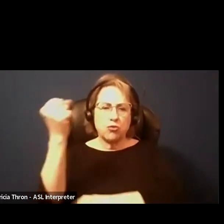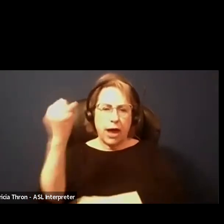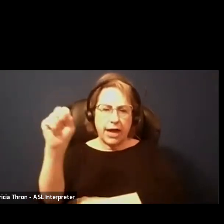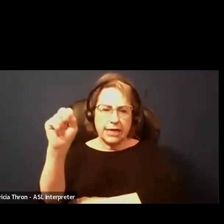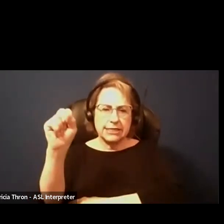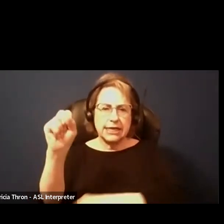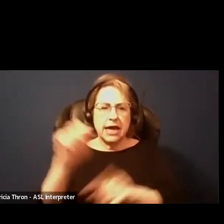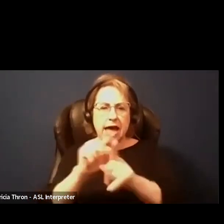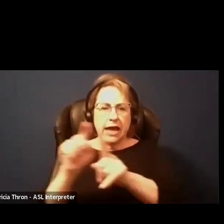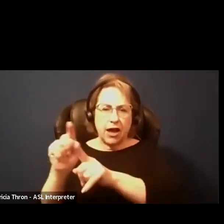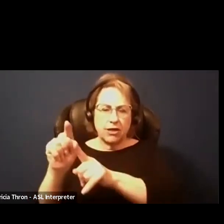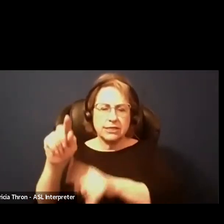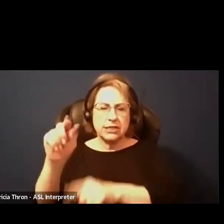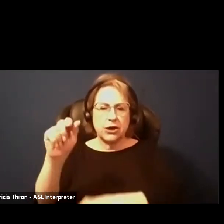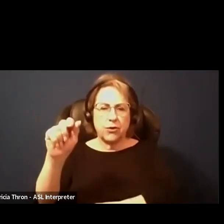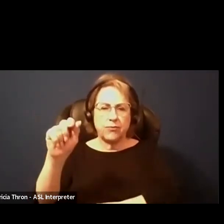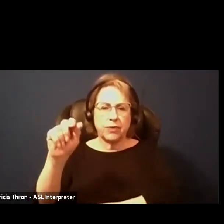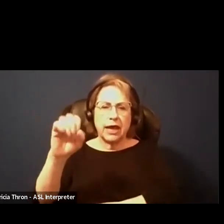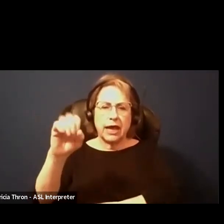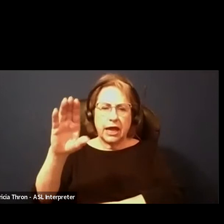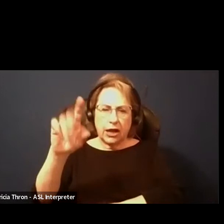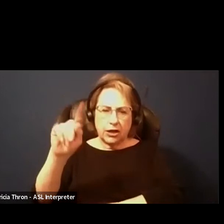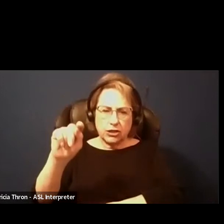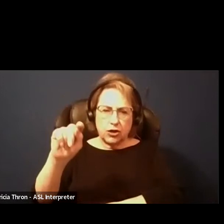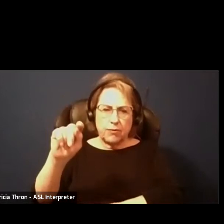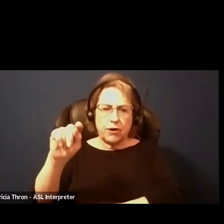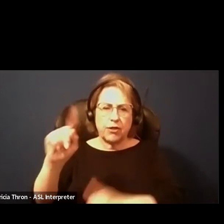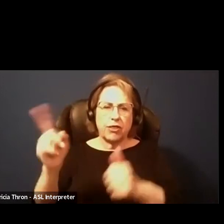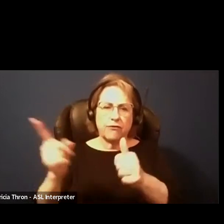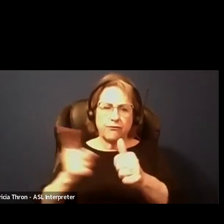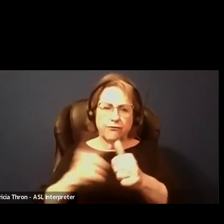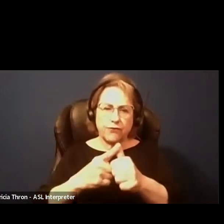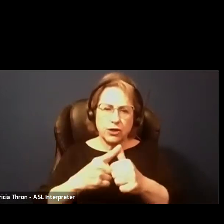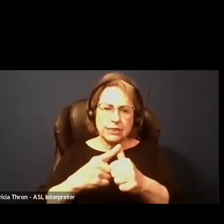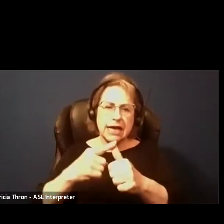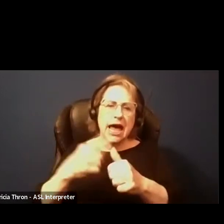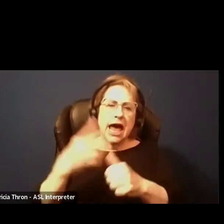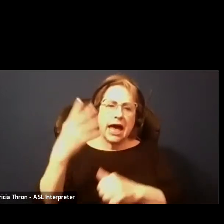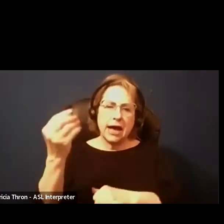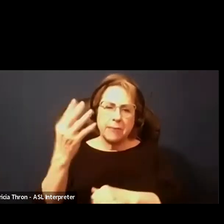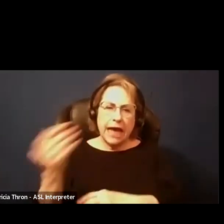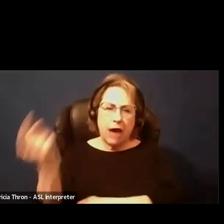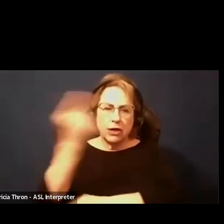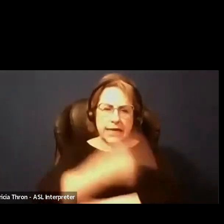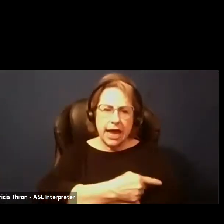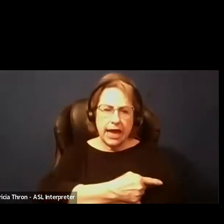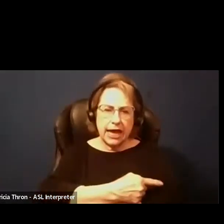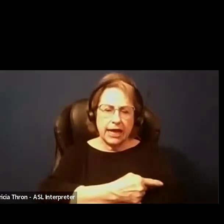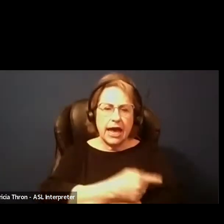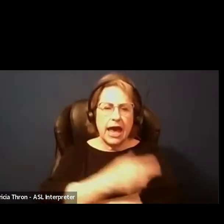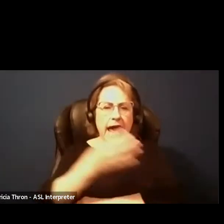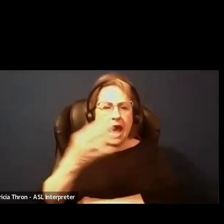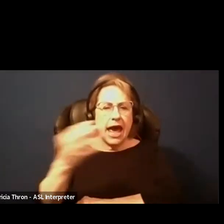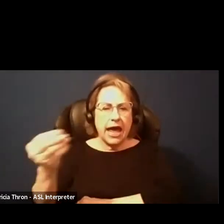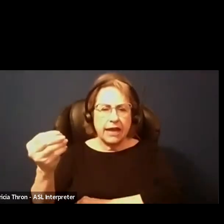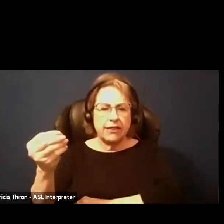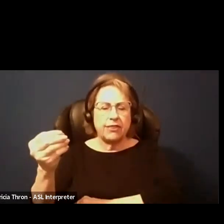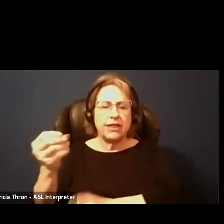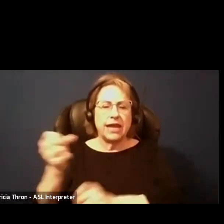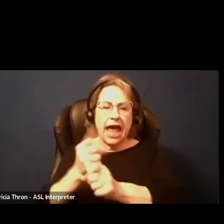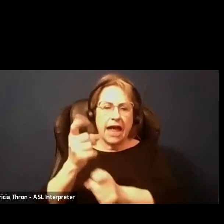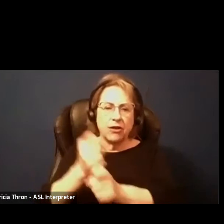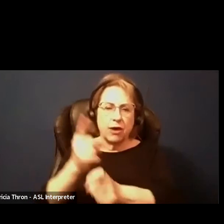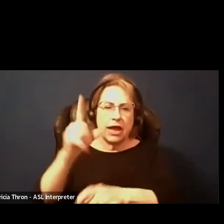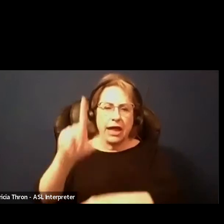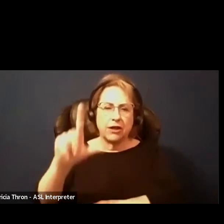the first National Coming Out Day was celebrated, and every year on October 11th, National Coming Out Day, and annual LGBT Awareness